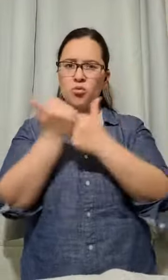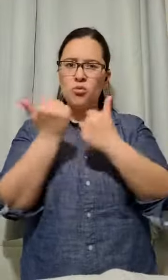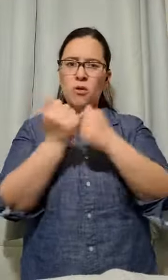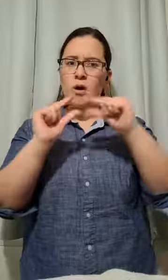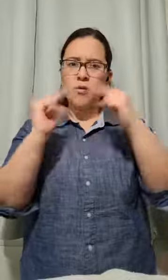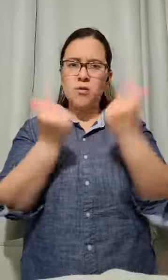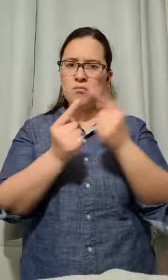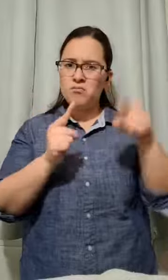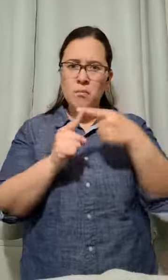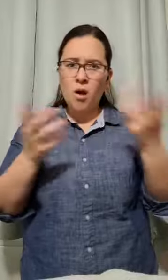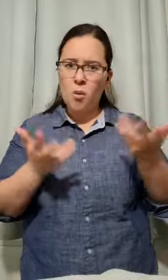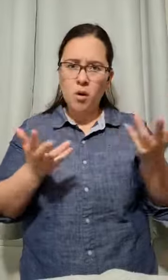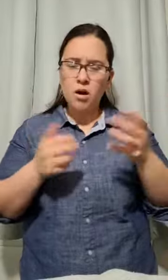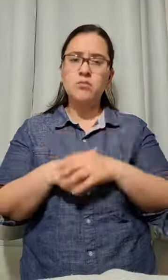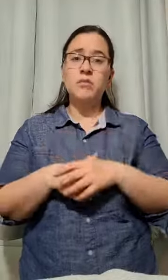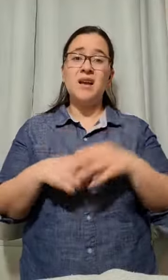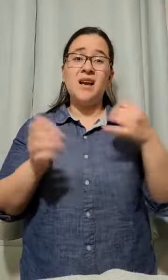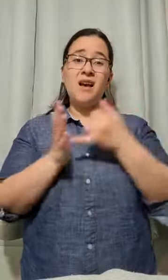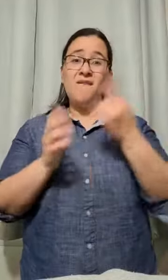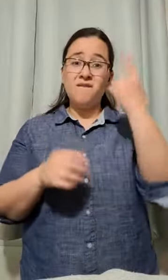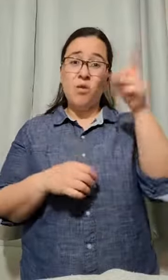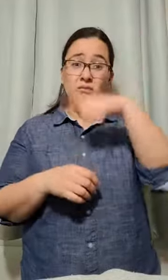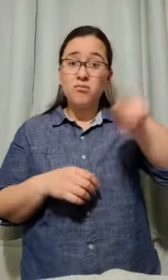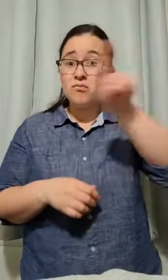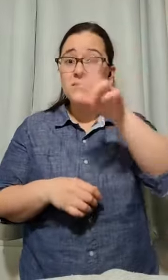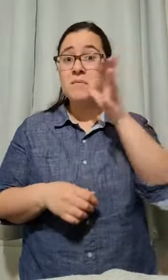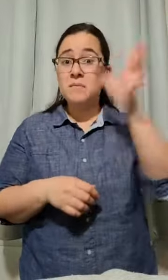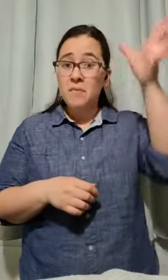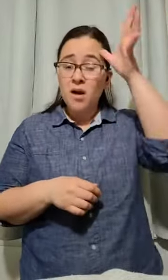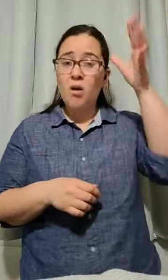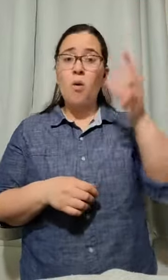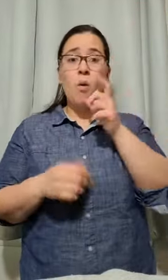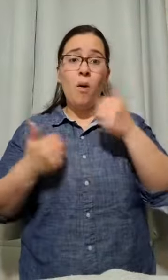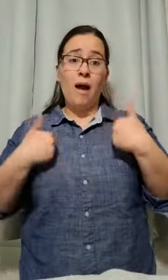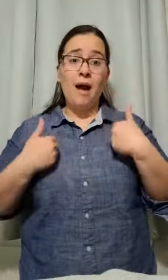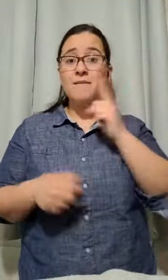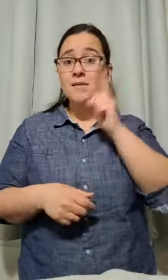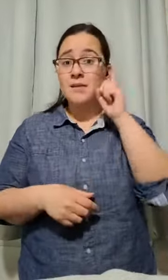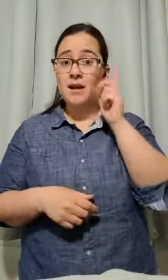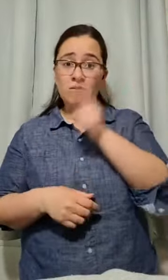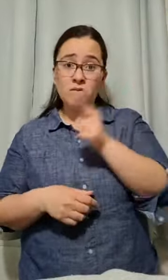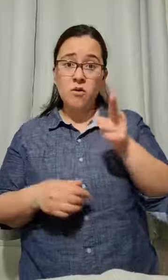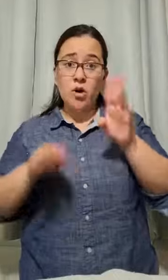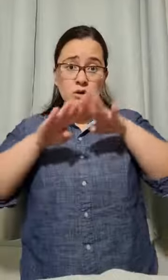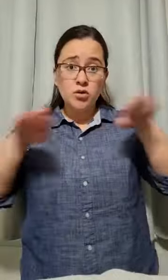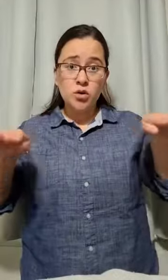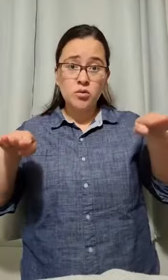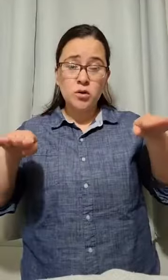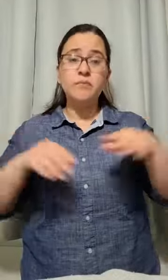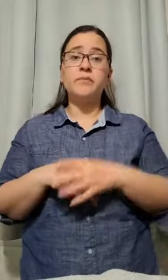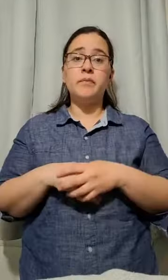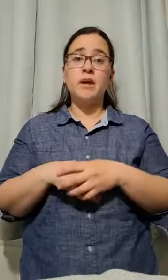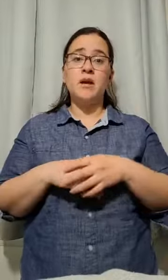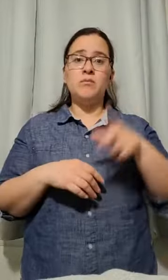reports from the petrol station were coming from the neighbouring county of Wiltshire, Trevor didn't draw any association to his own badge in